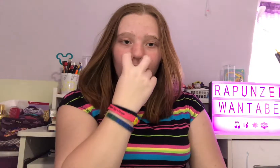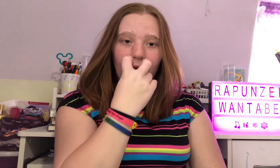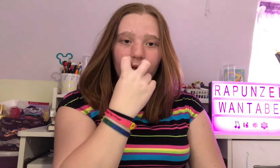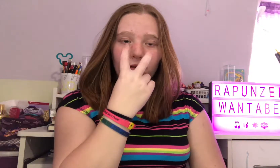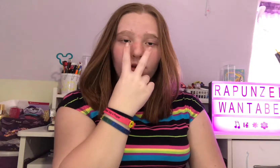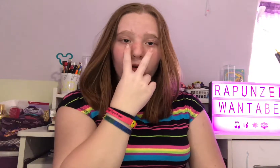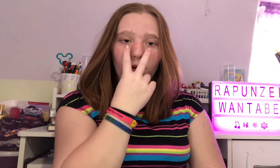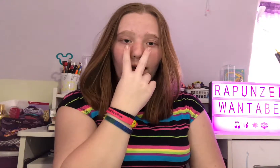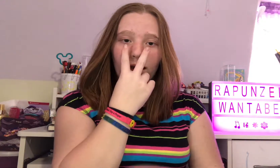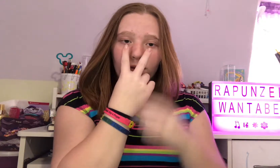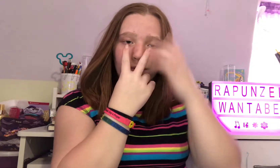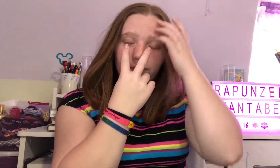that. So you'll go out,